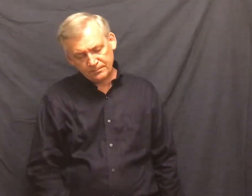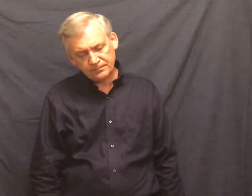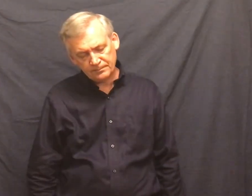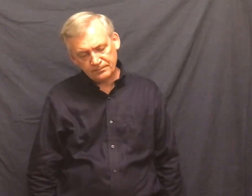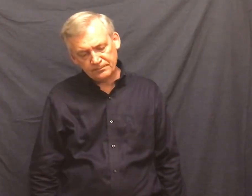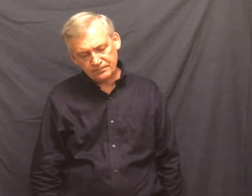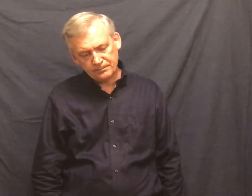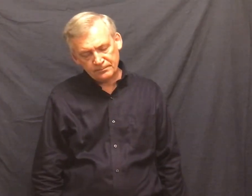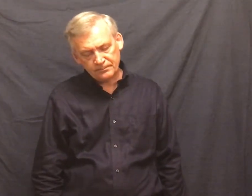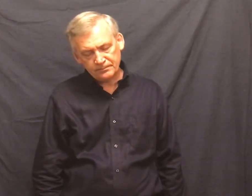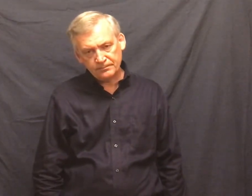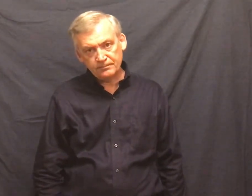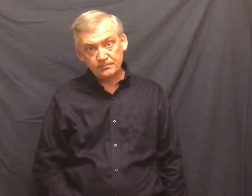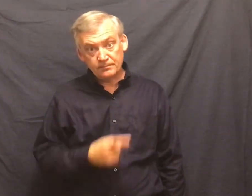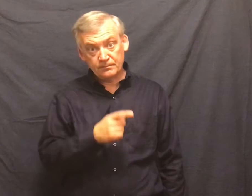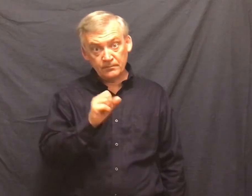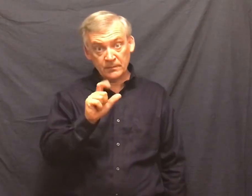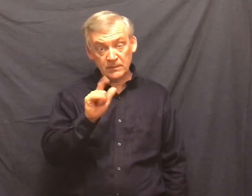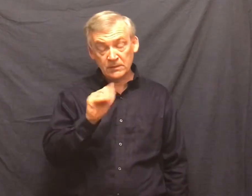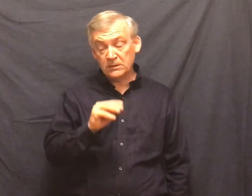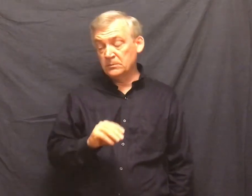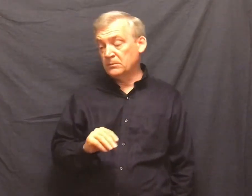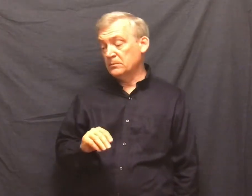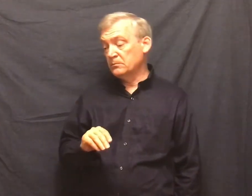Slim said, You had it, George.